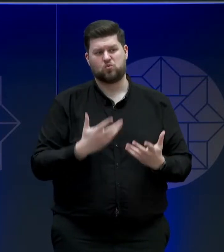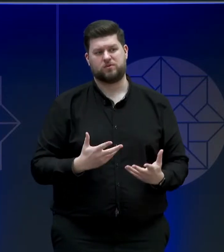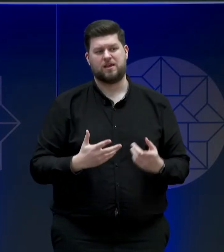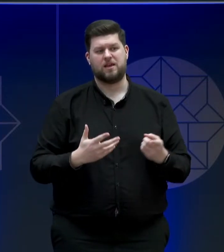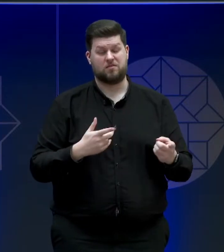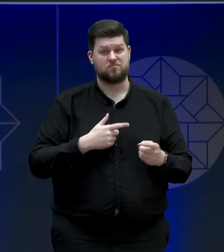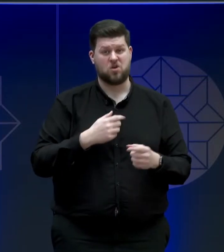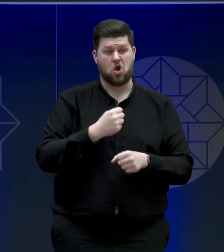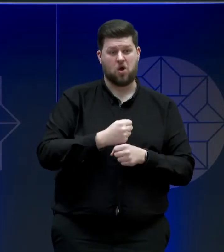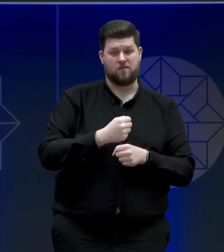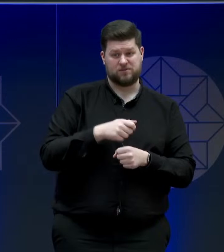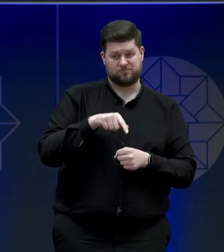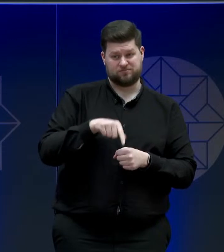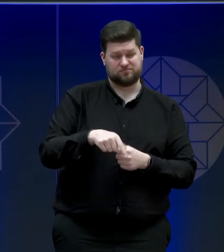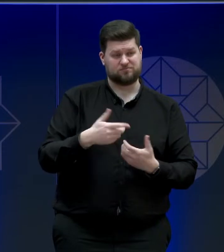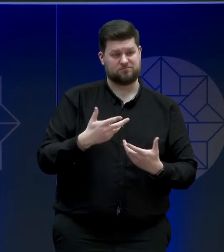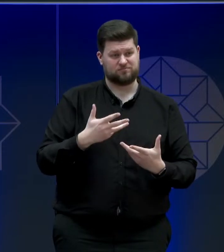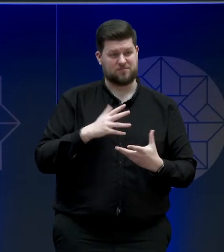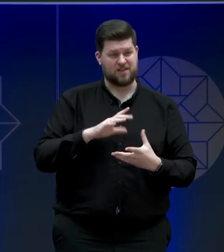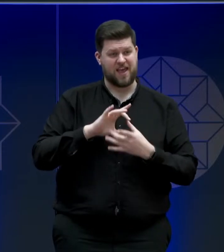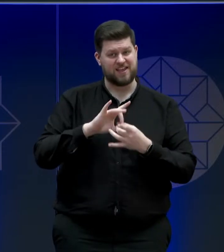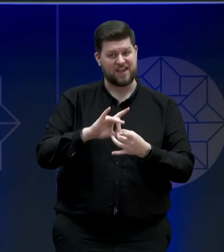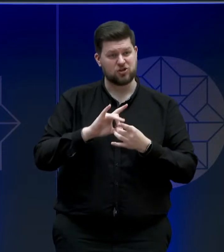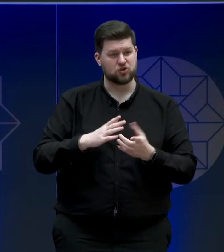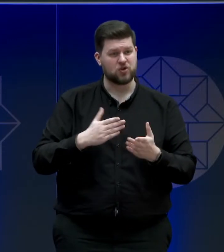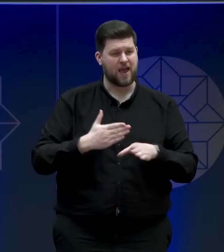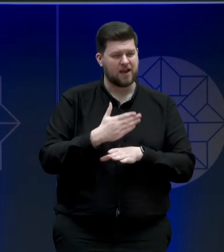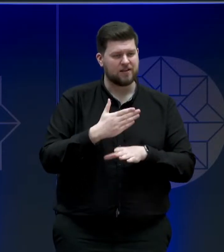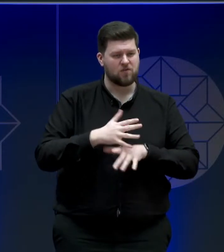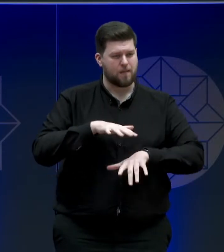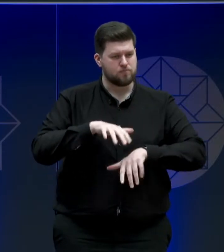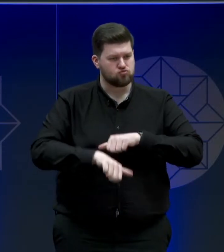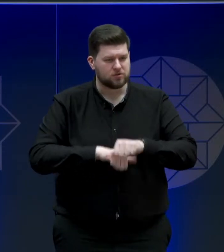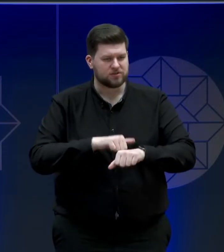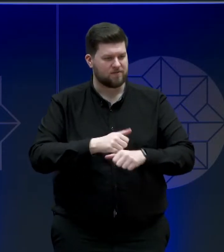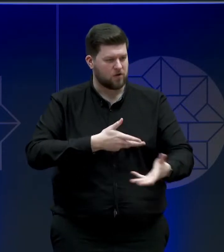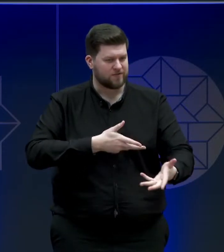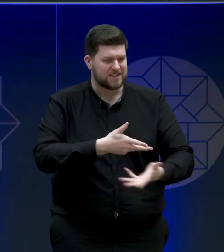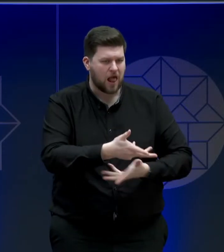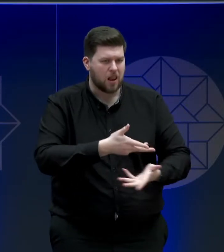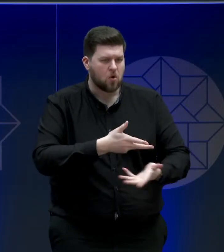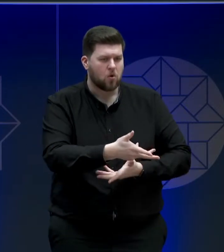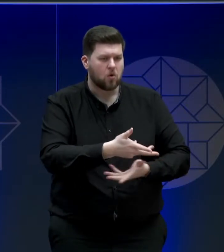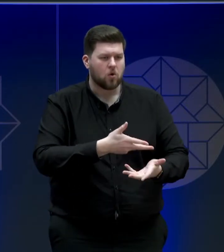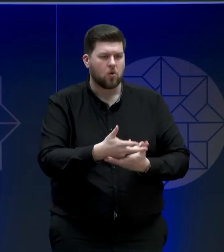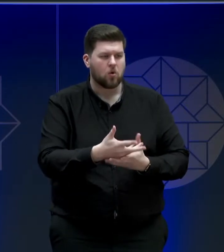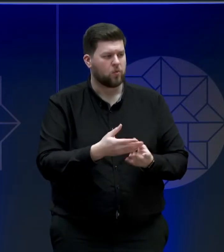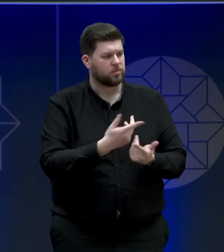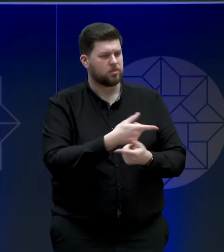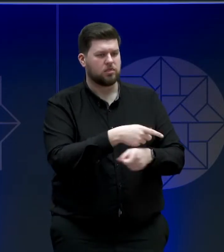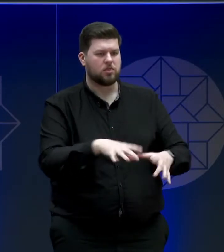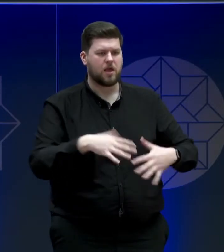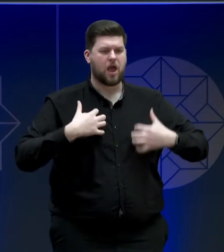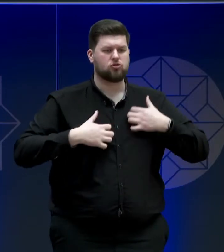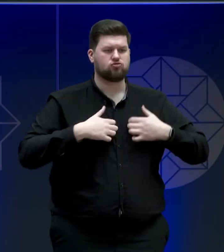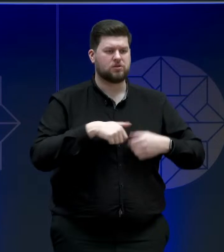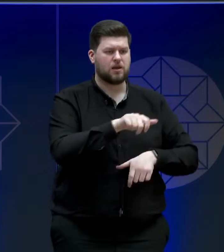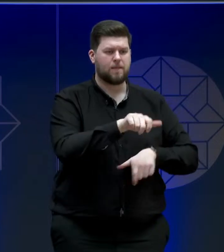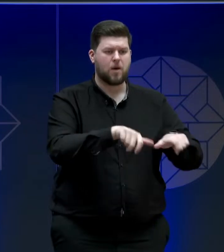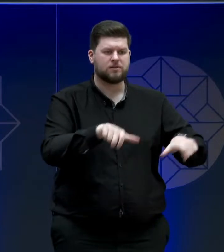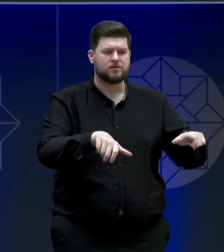is engaged in a very active process of dialogue with all interested parties to make sure that